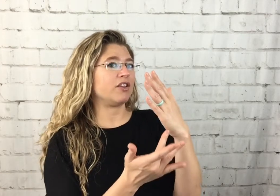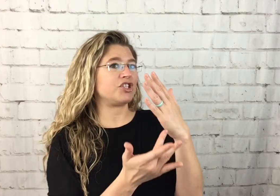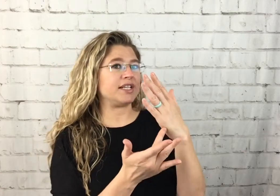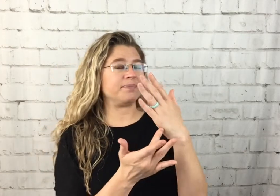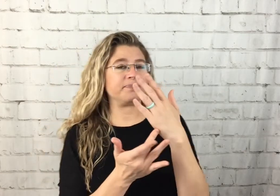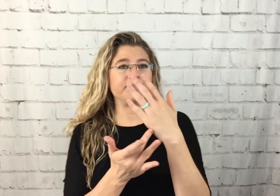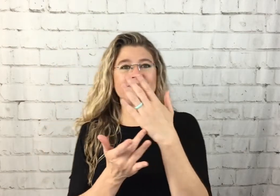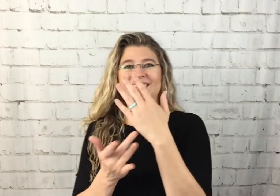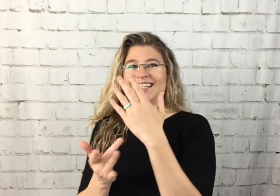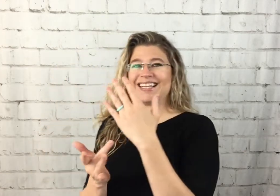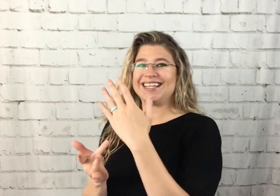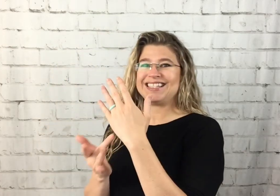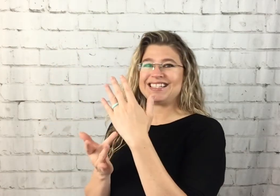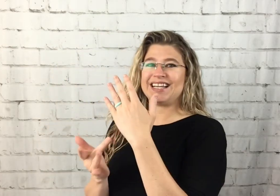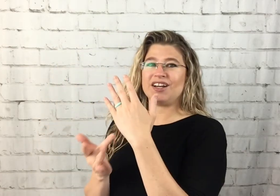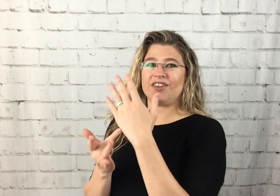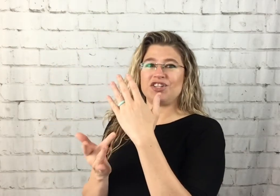Technology. Technology.